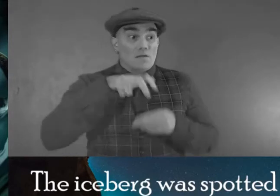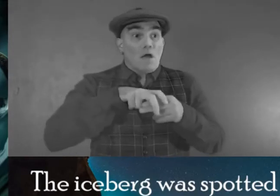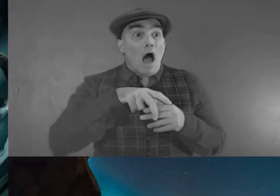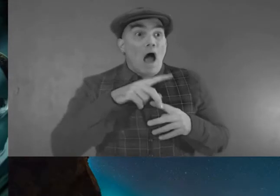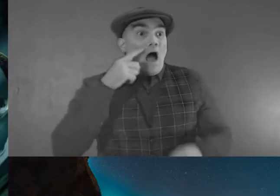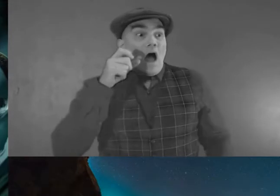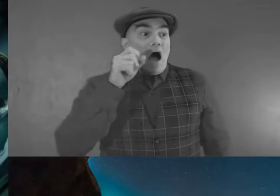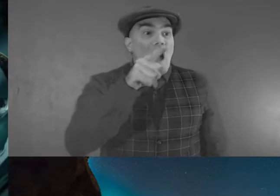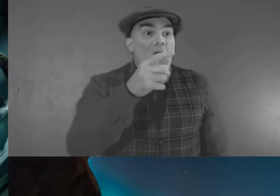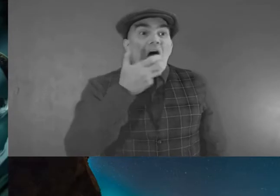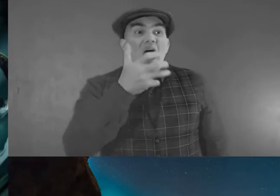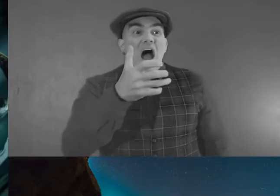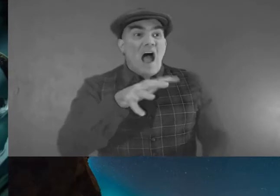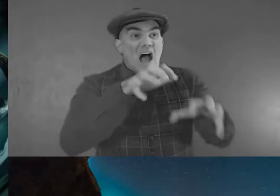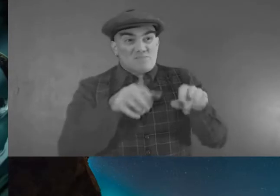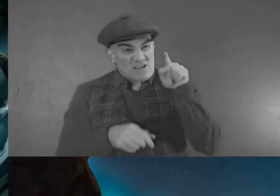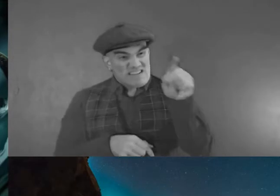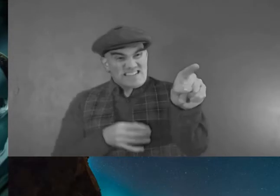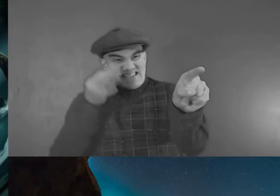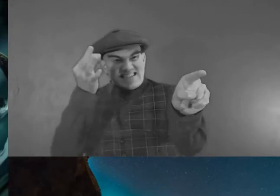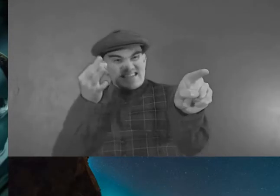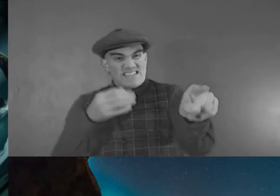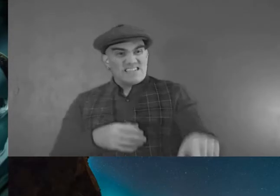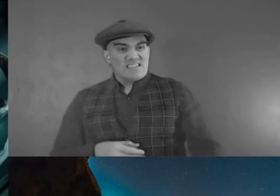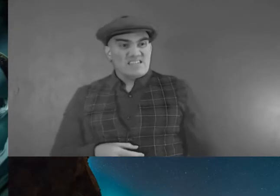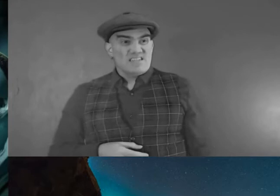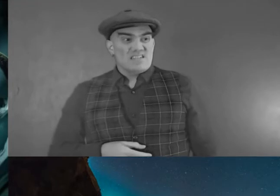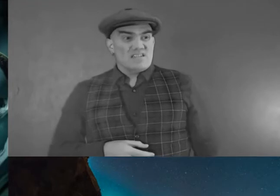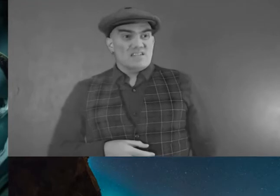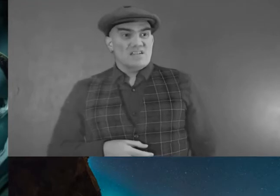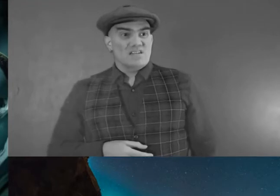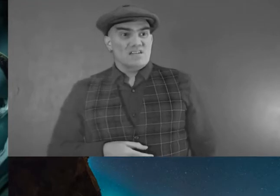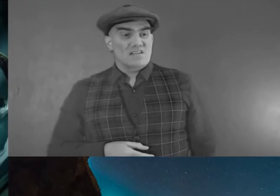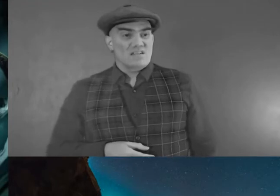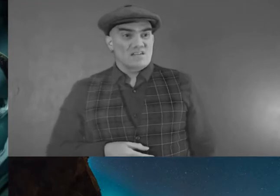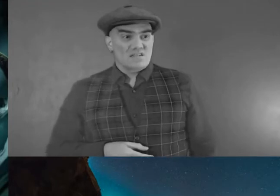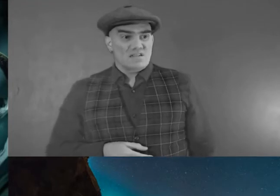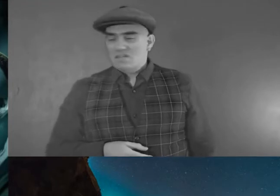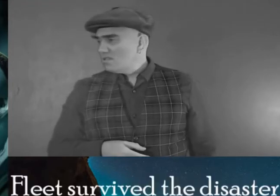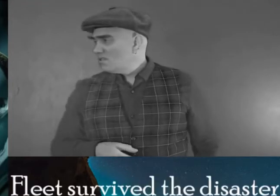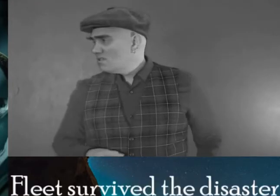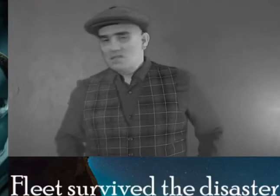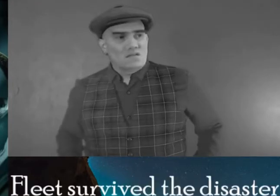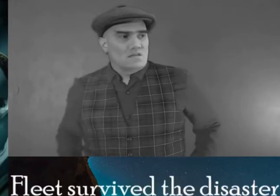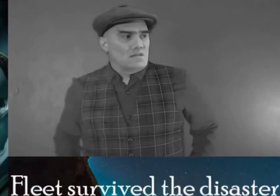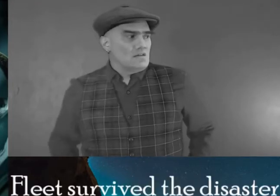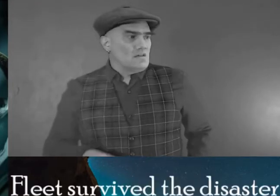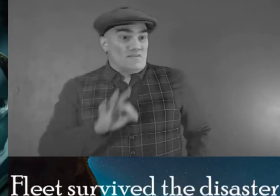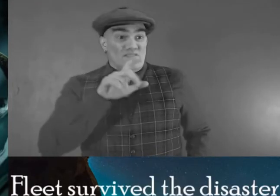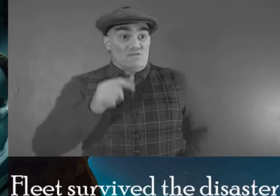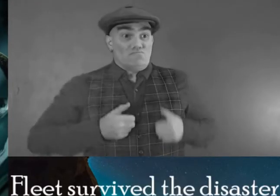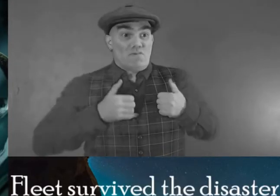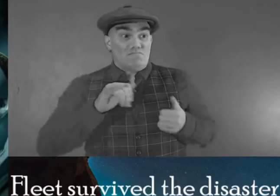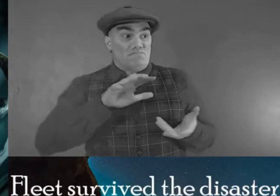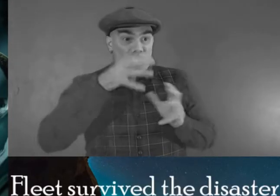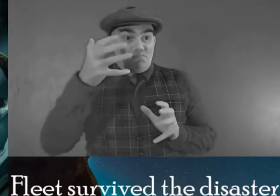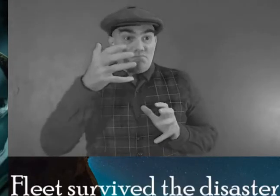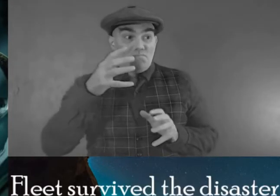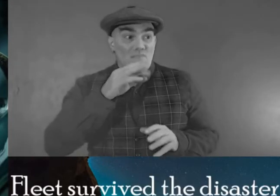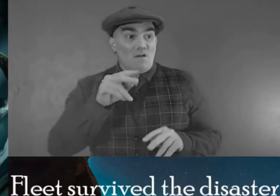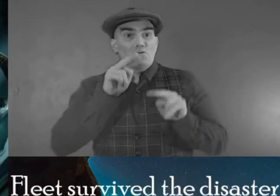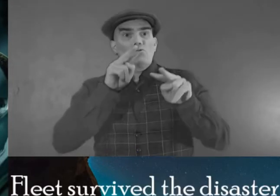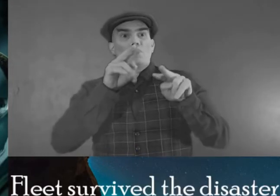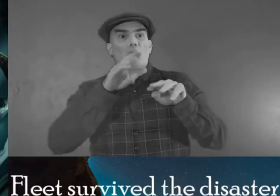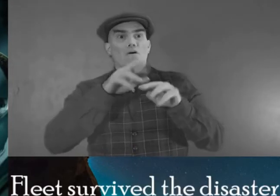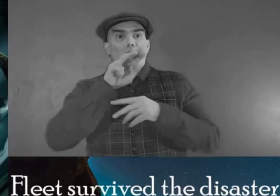Fleet of Brooklyn. Iceberg, right ahead. Fleet survived the disaster and was